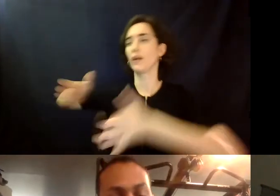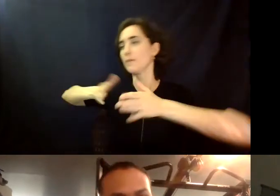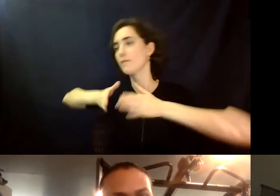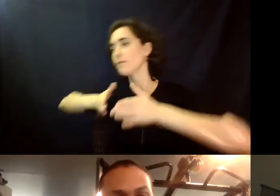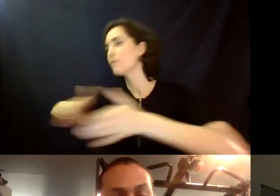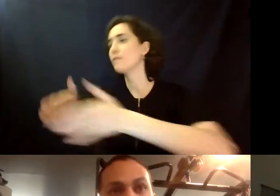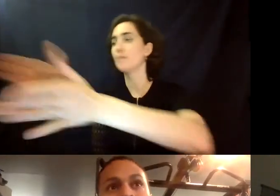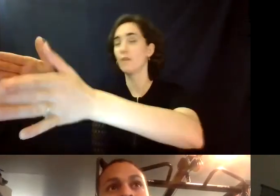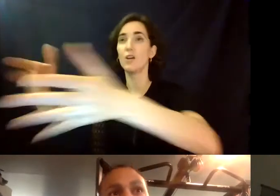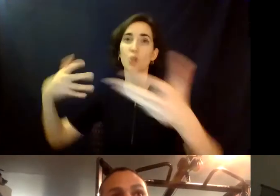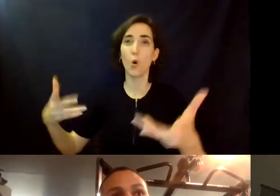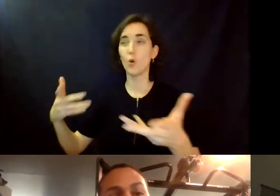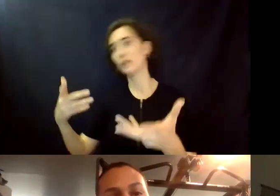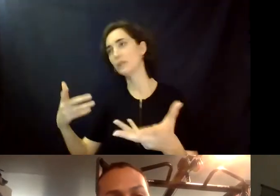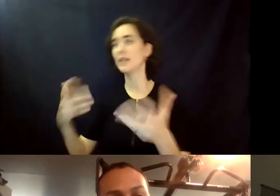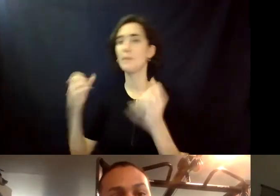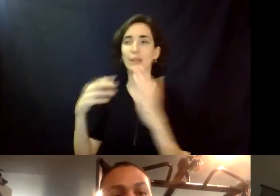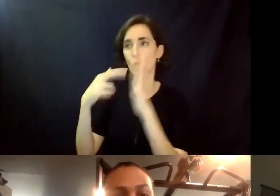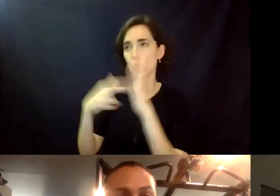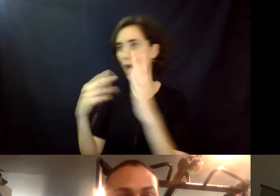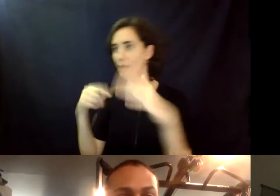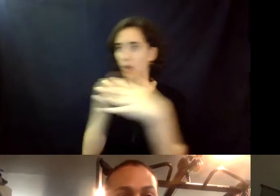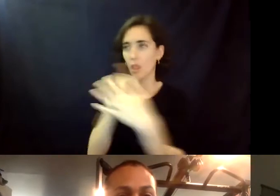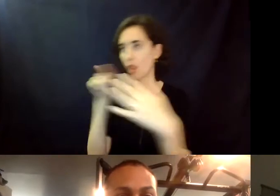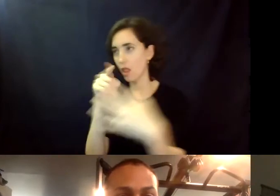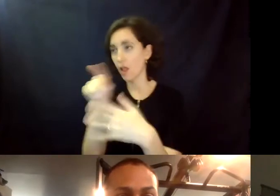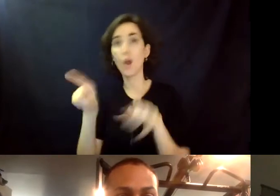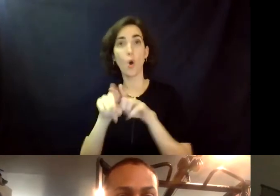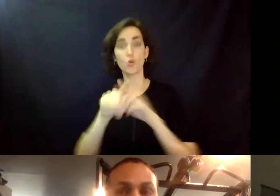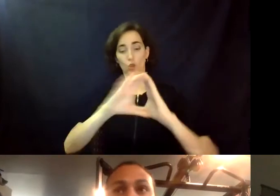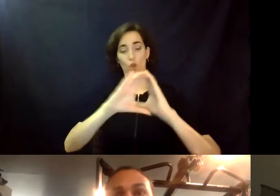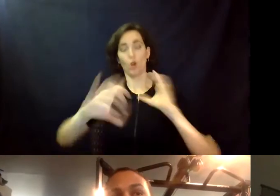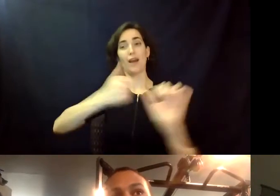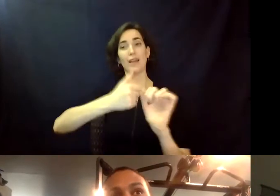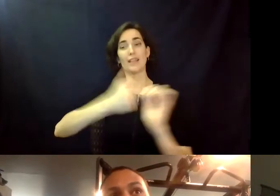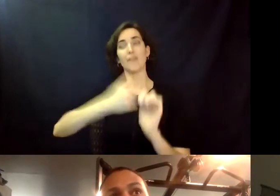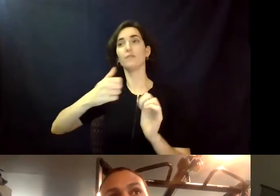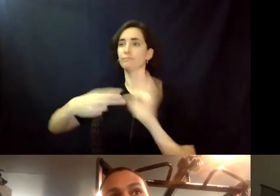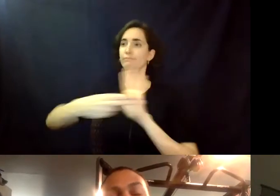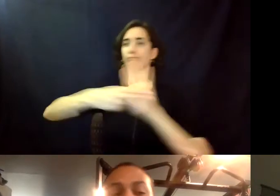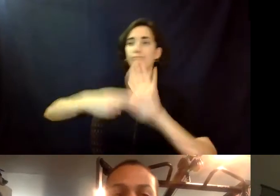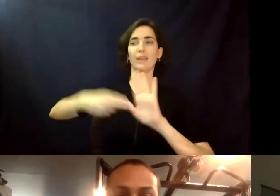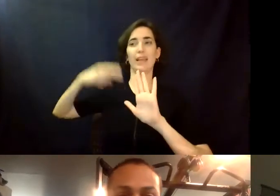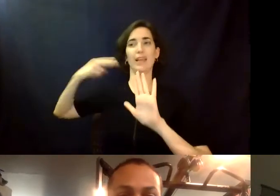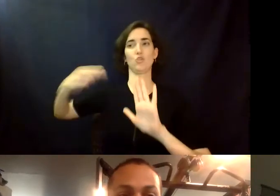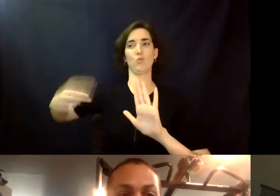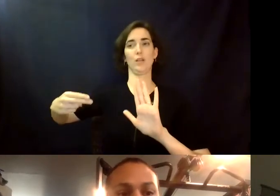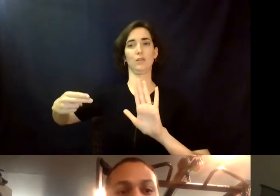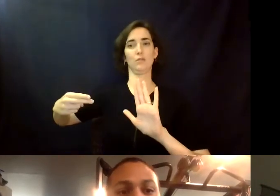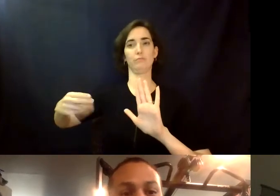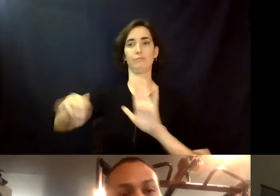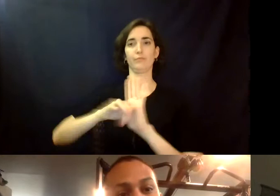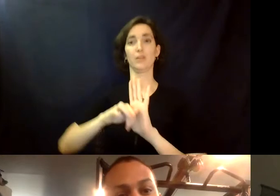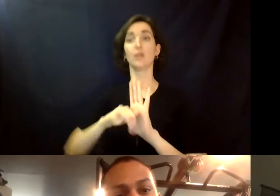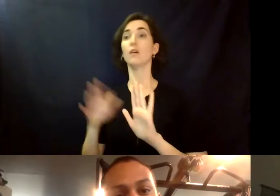comes to that conversation. And the cars themselves are historically designated. Not to say that that